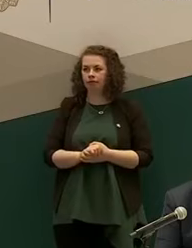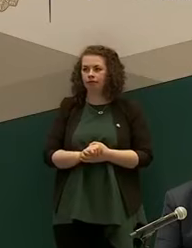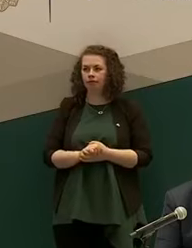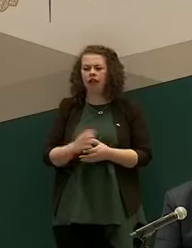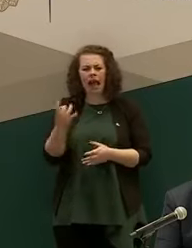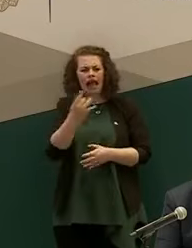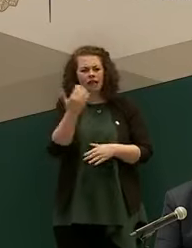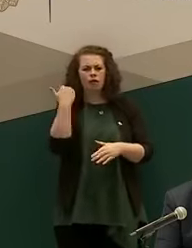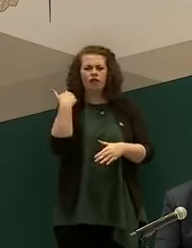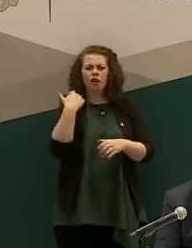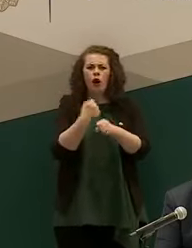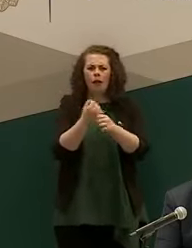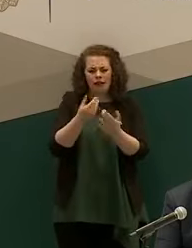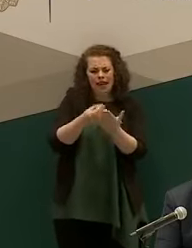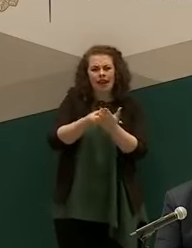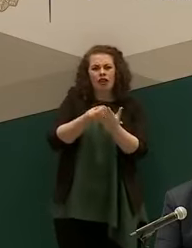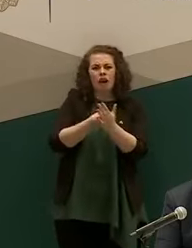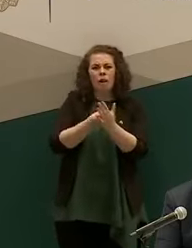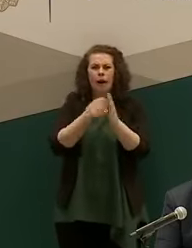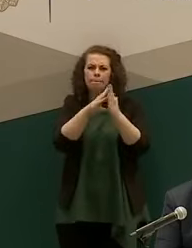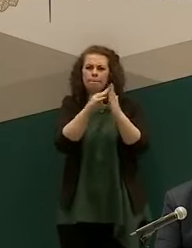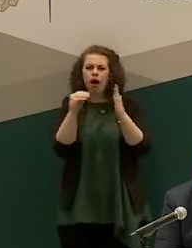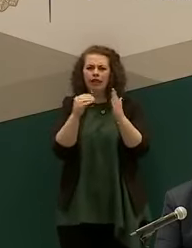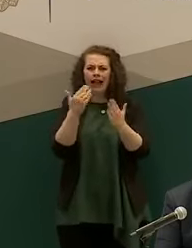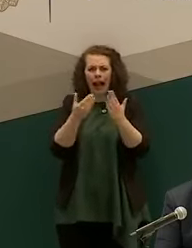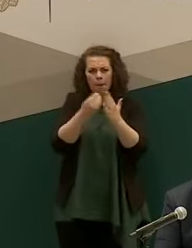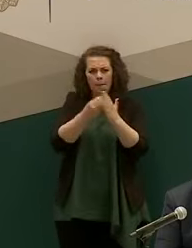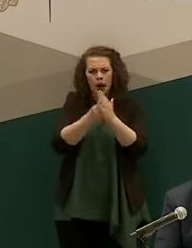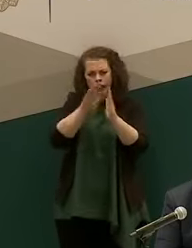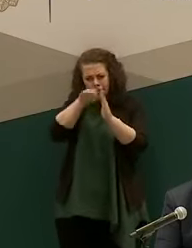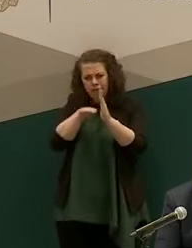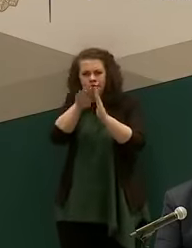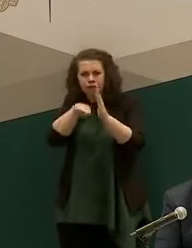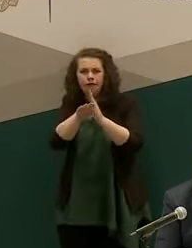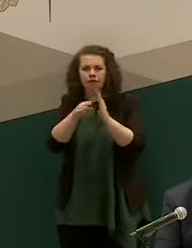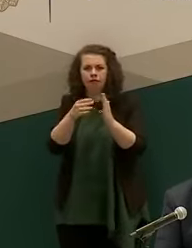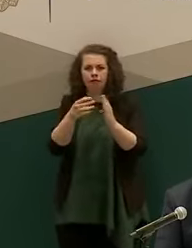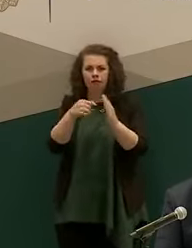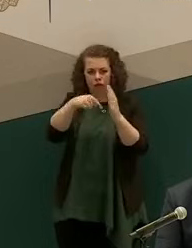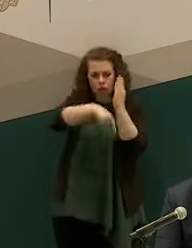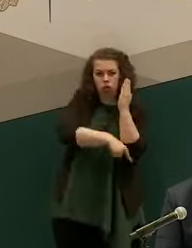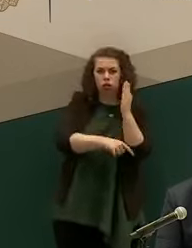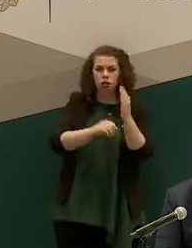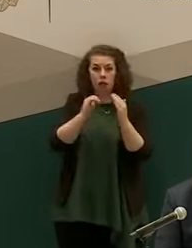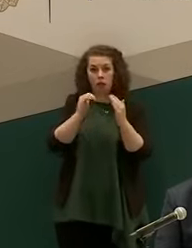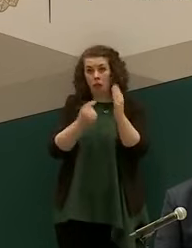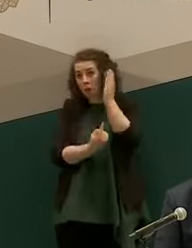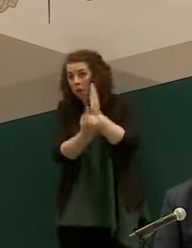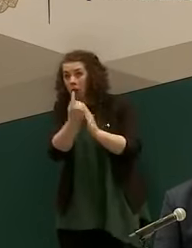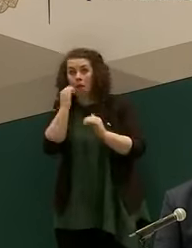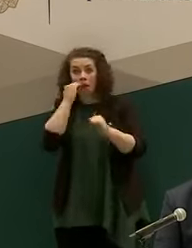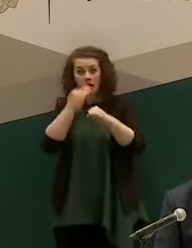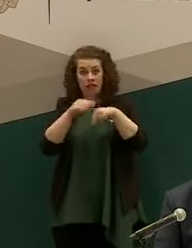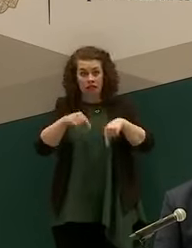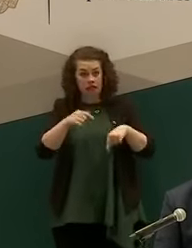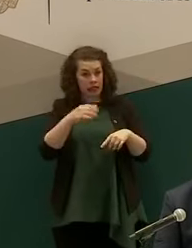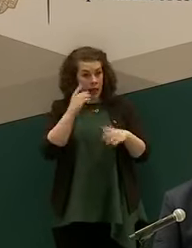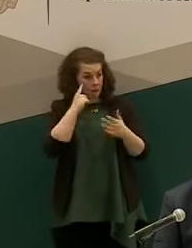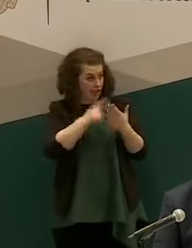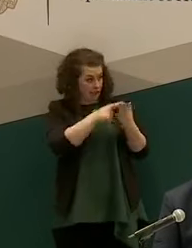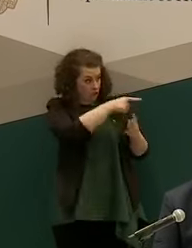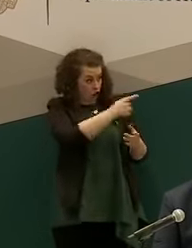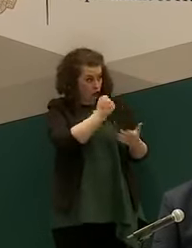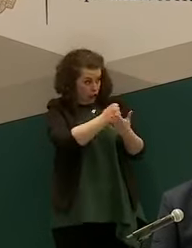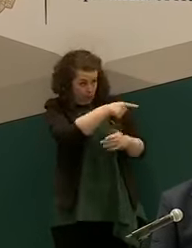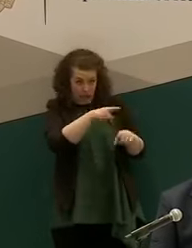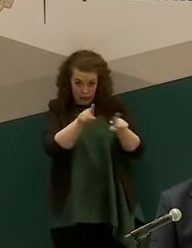about economic modelling, about the economic impacts, and I was given to understand, Professor Nolan, you're looking at that as well. Given the